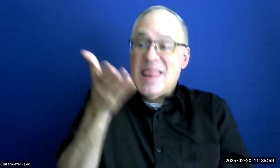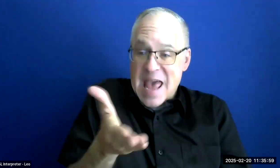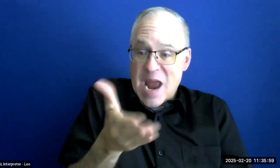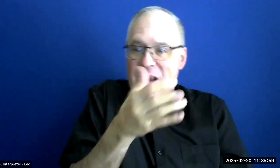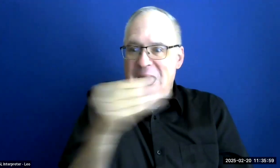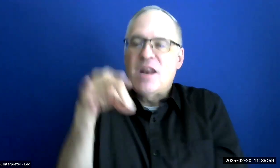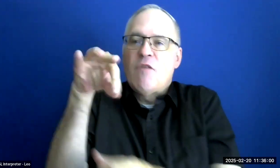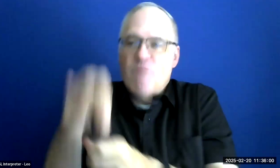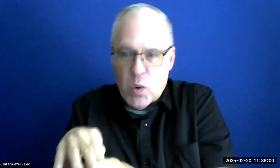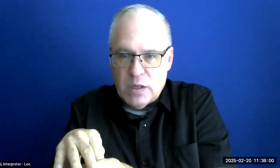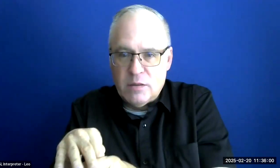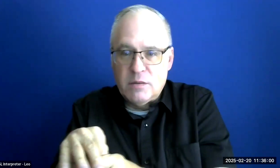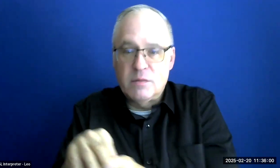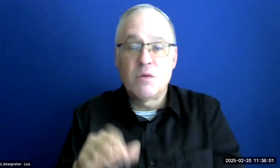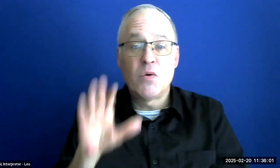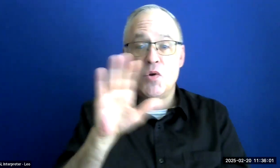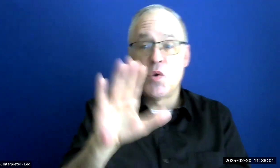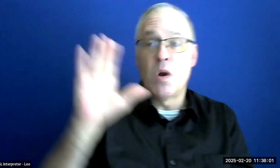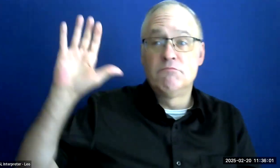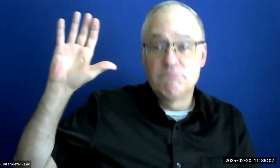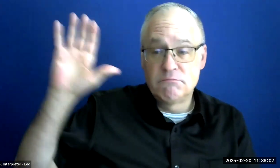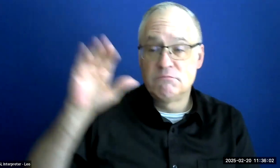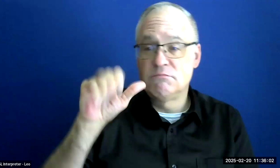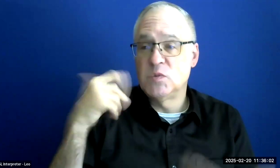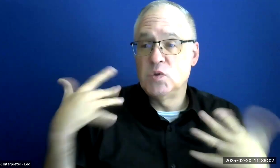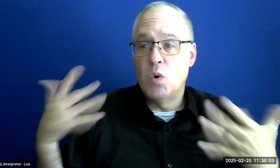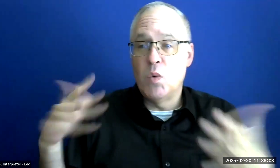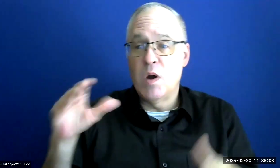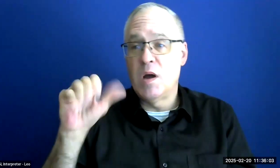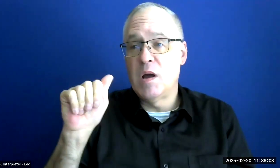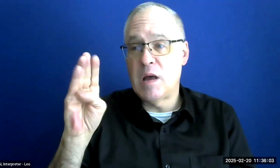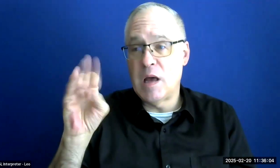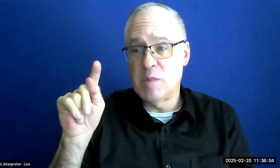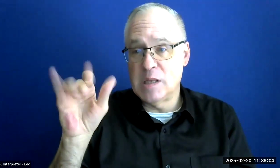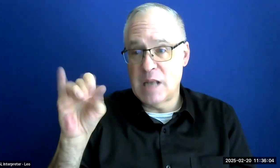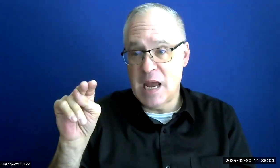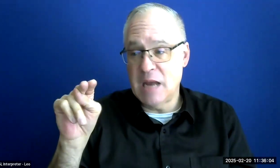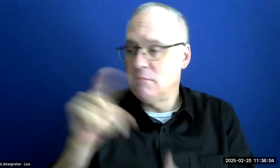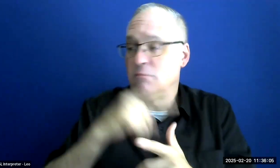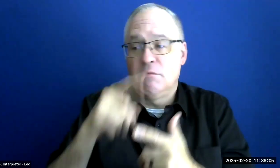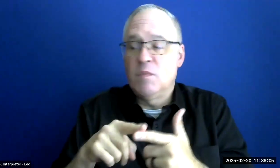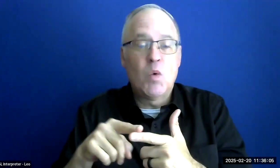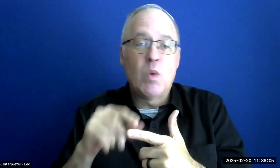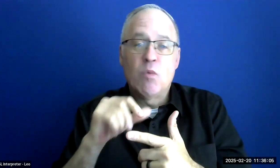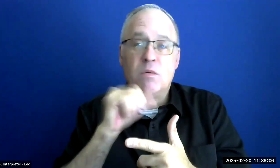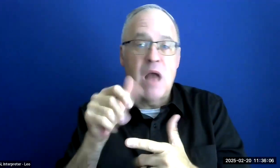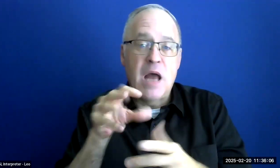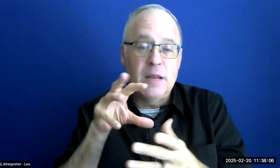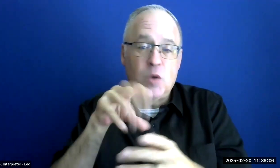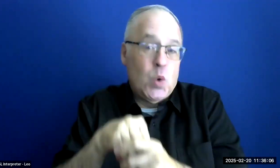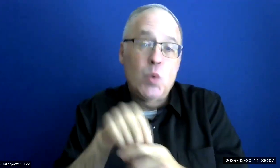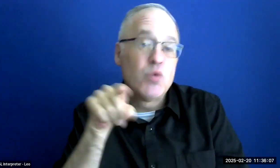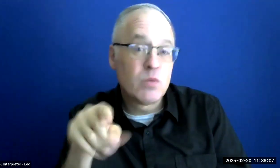So your abstention is your choice to not vote, therefore it will not be captured. So we are only capturing those that